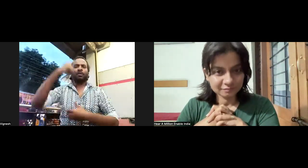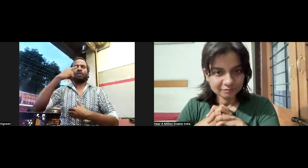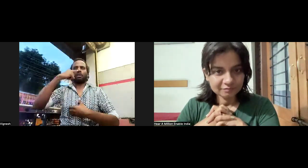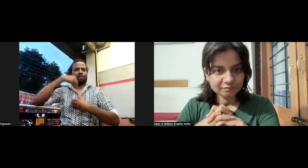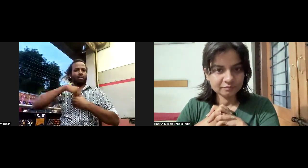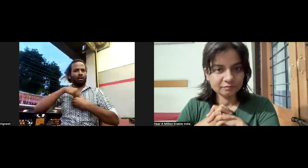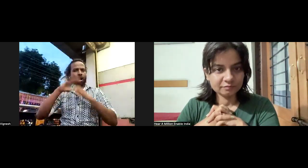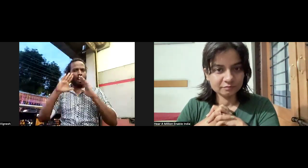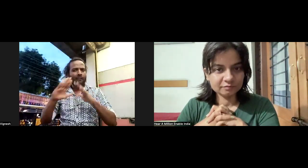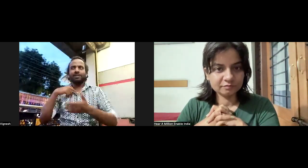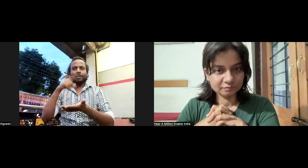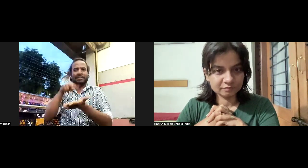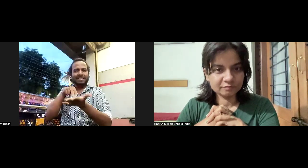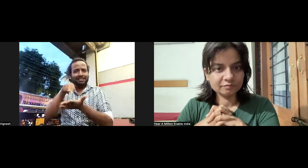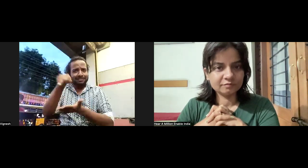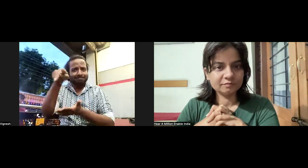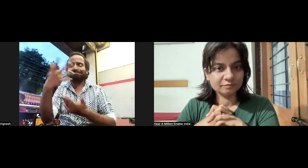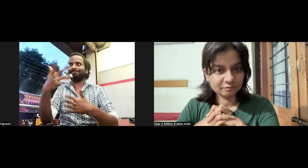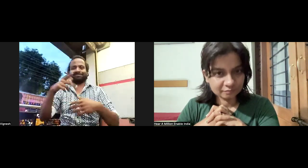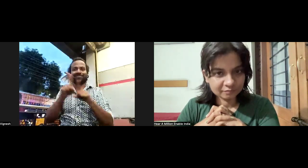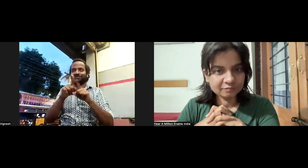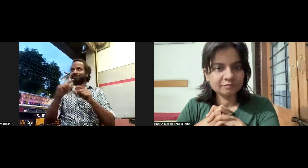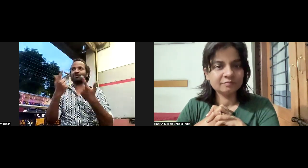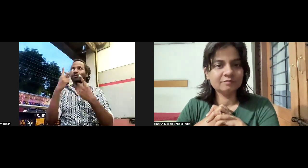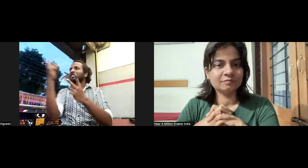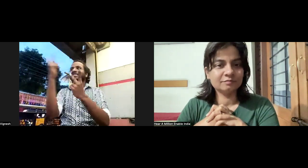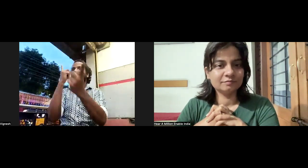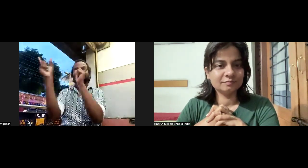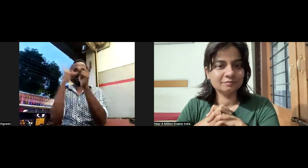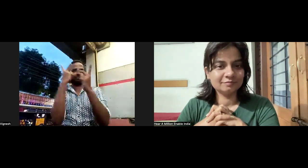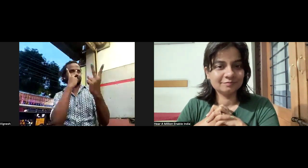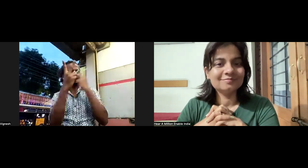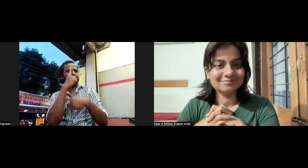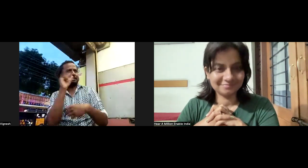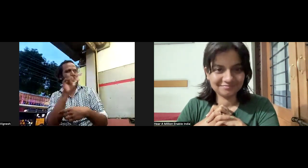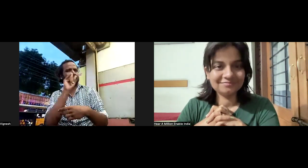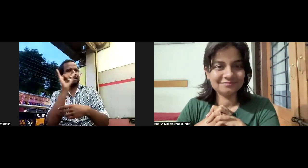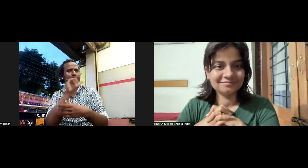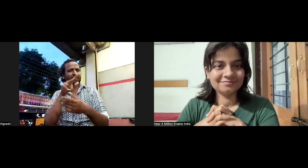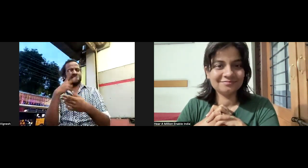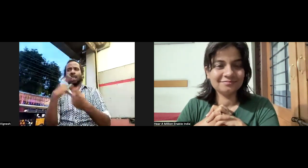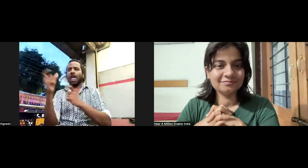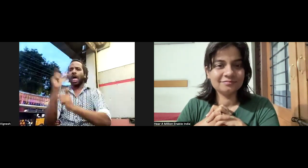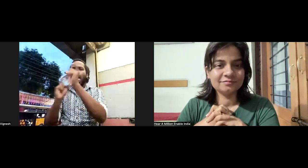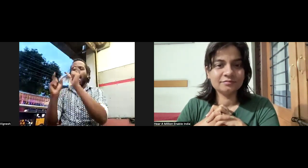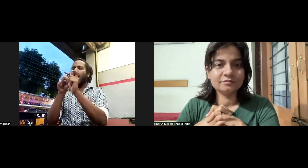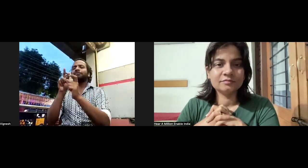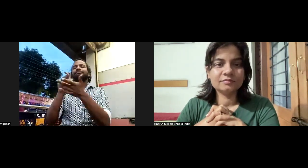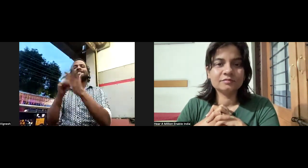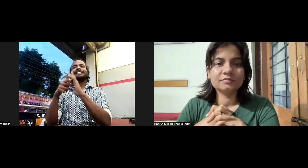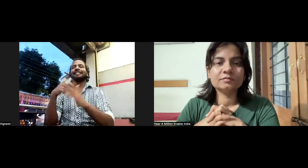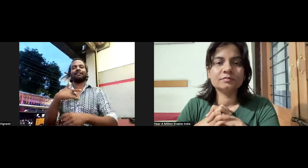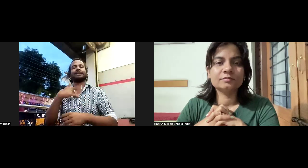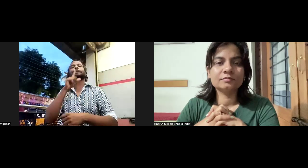identifies as a transgender, that evolution. Can you explain a little about it? Vignesh says, yes, growing up, I always felt